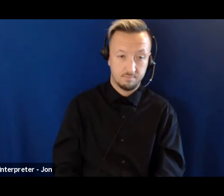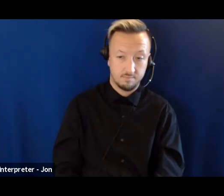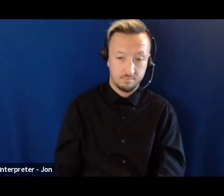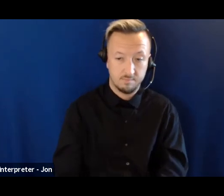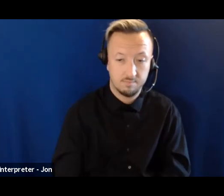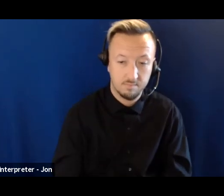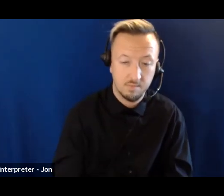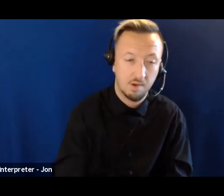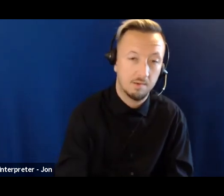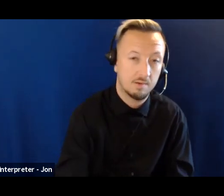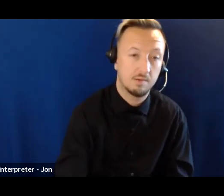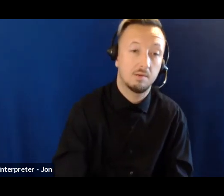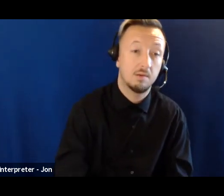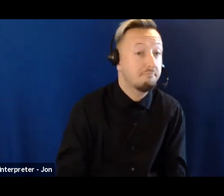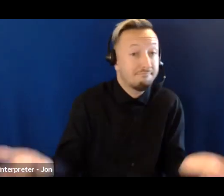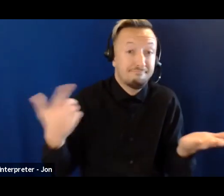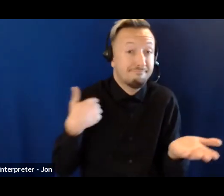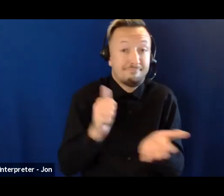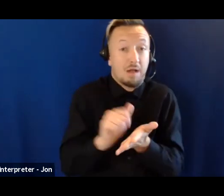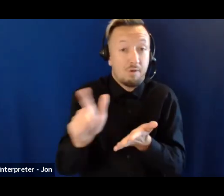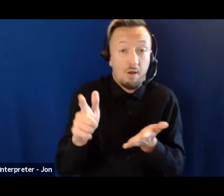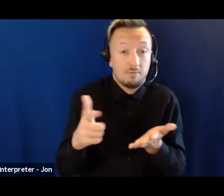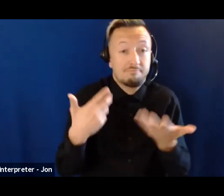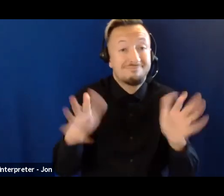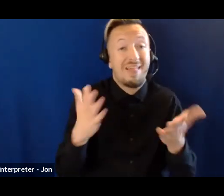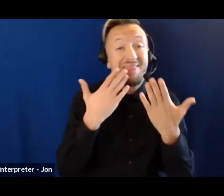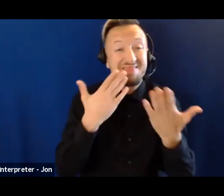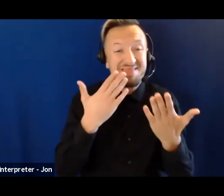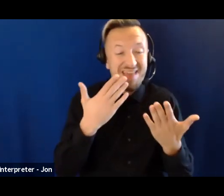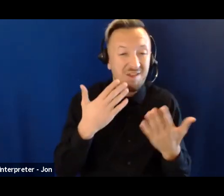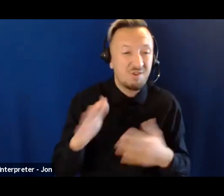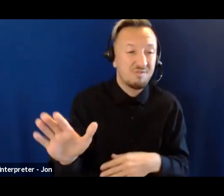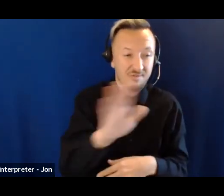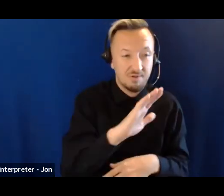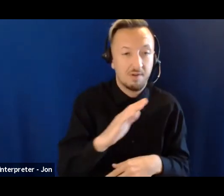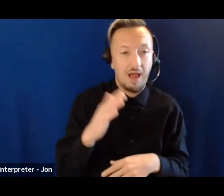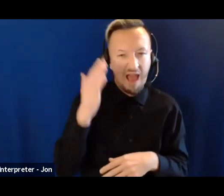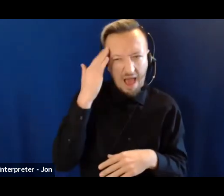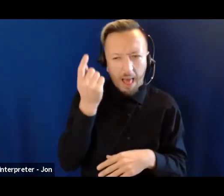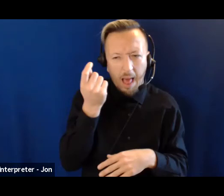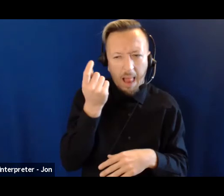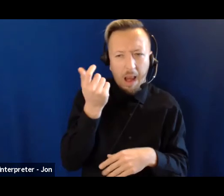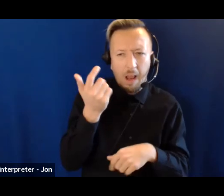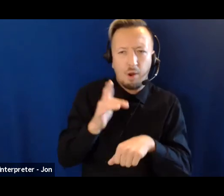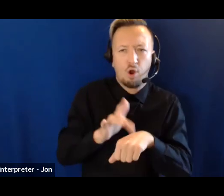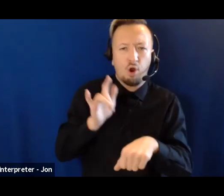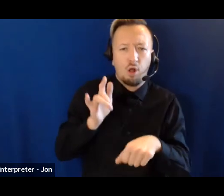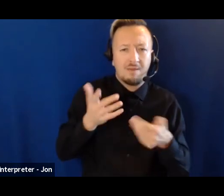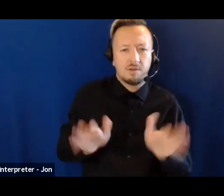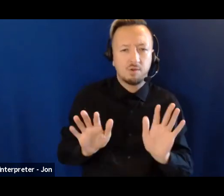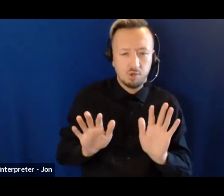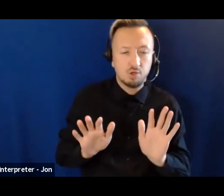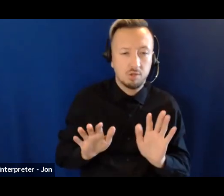And I think that's all I have. So thank you guys. I appreciate it. I know we're ending a little bit early.